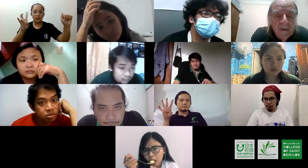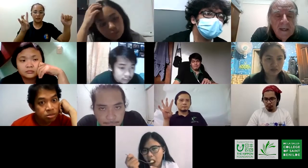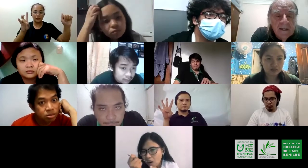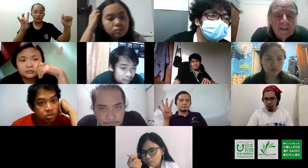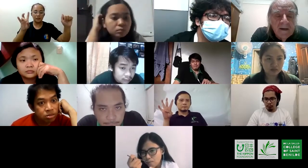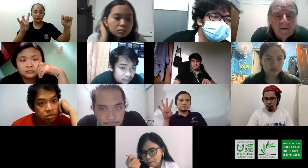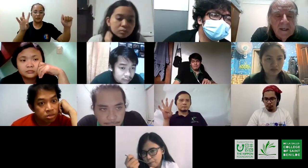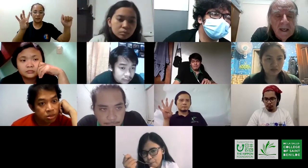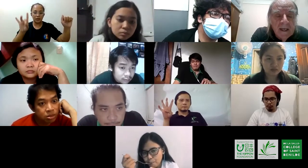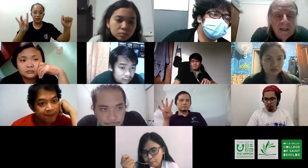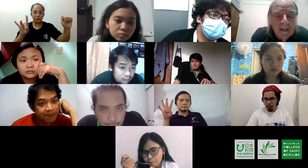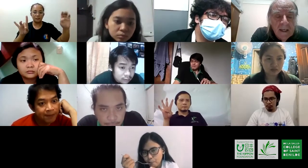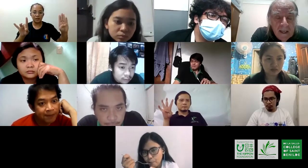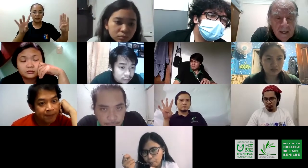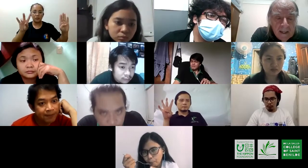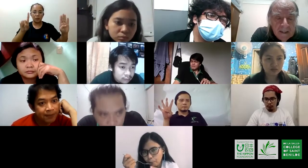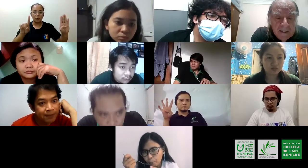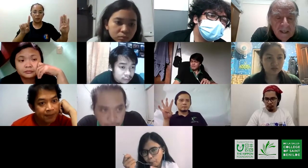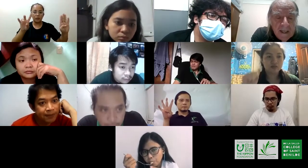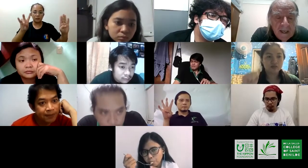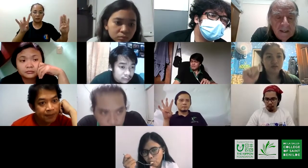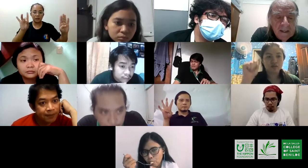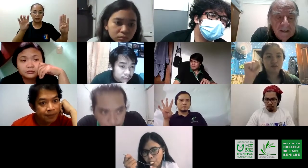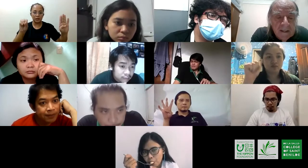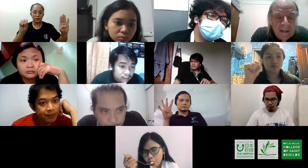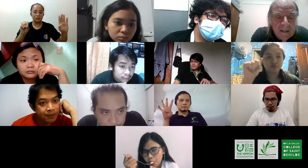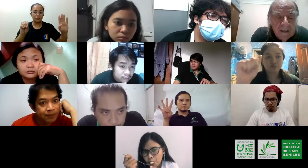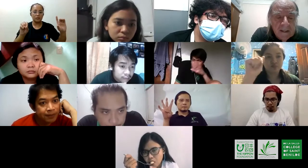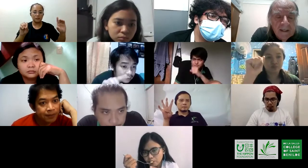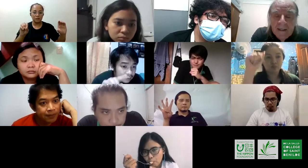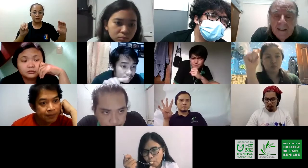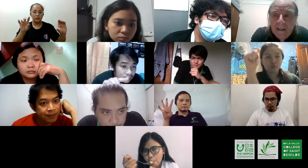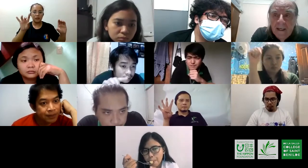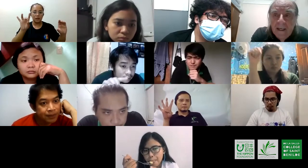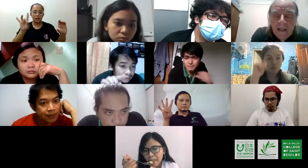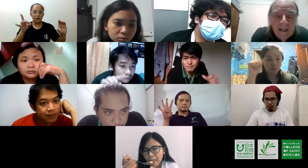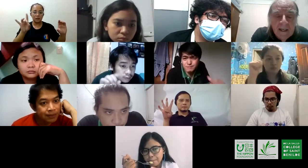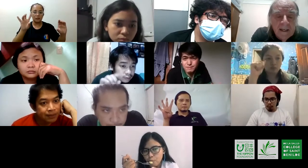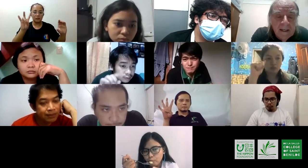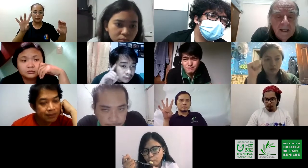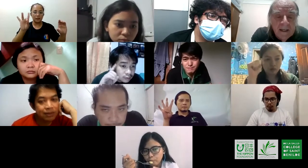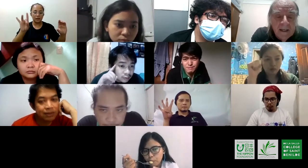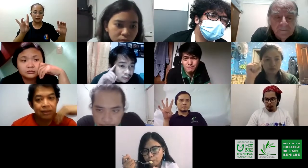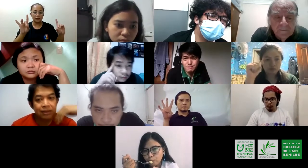B, 1780, C, 1878, D, 1880.